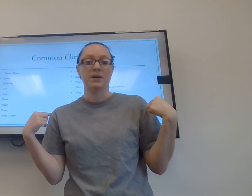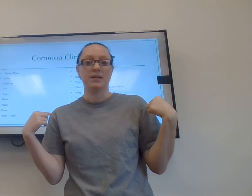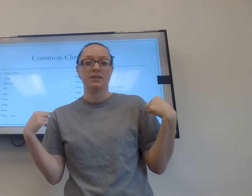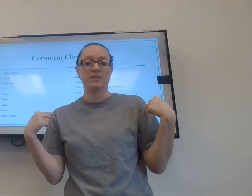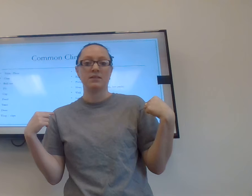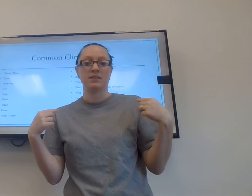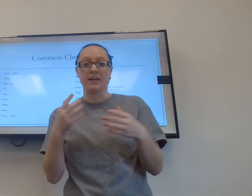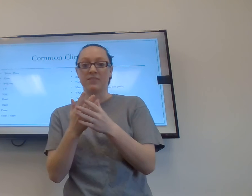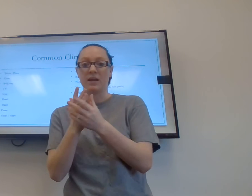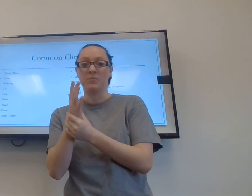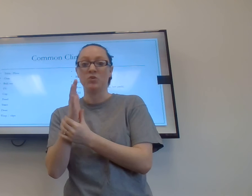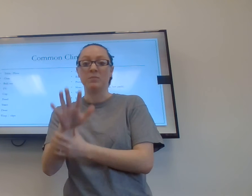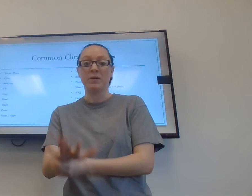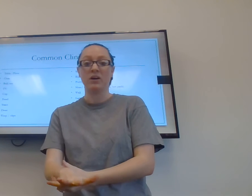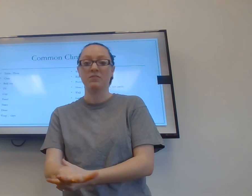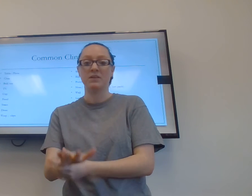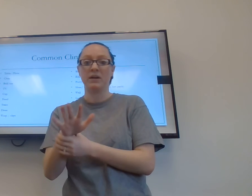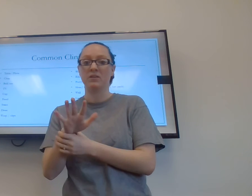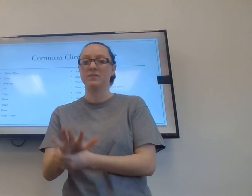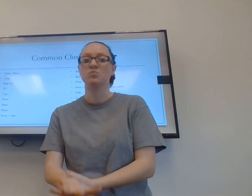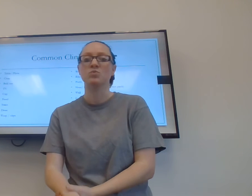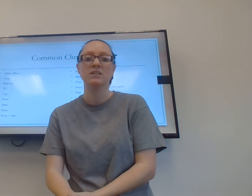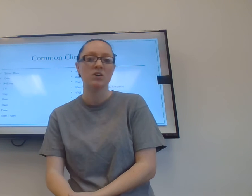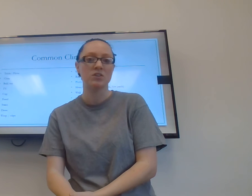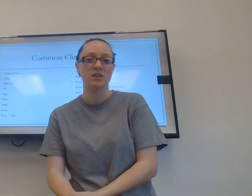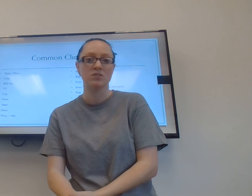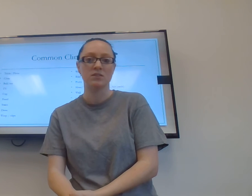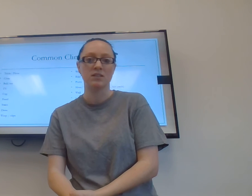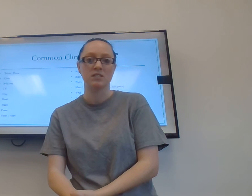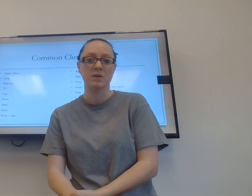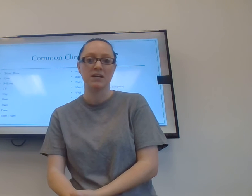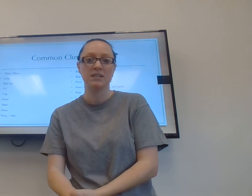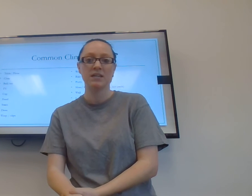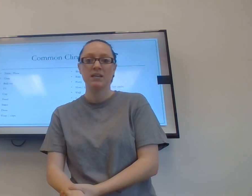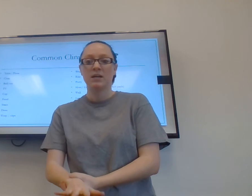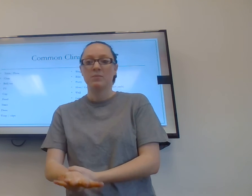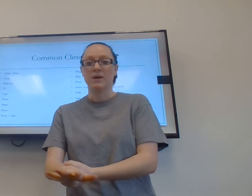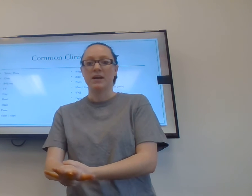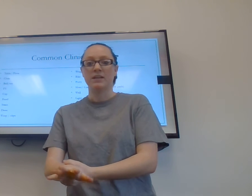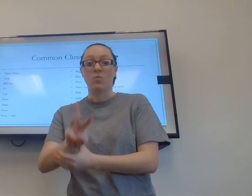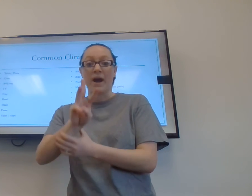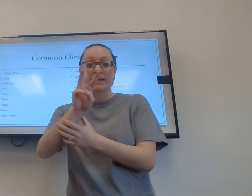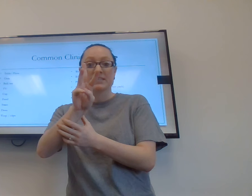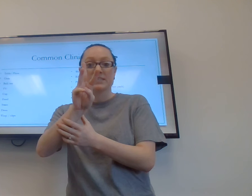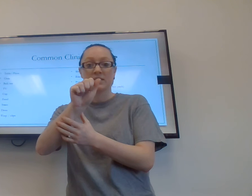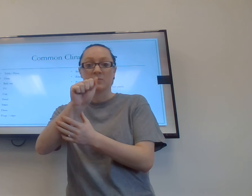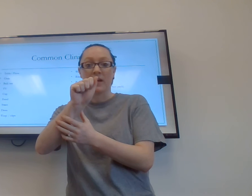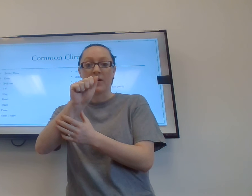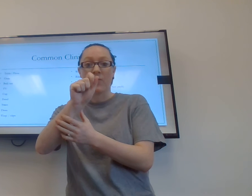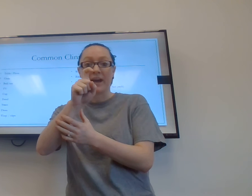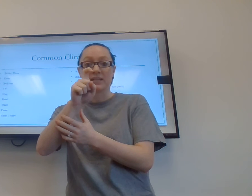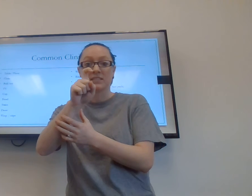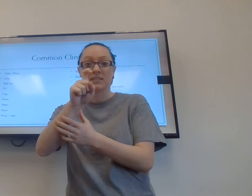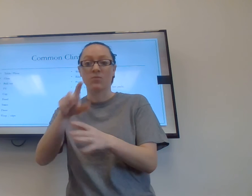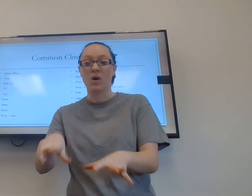But like if they do it in paraffin's really hard to explain. But wax, spell out wax.